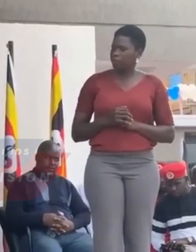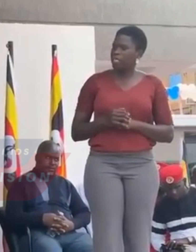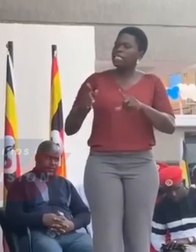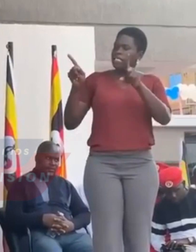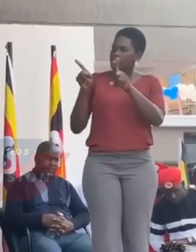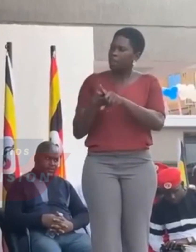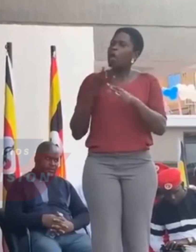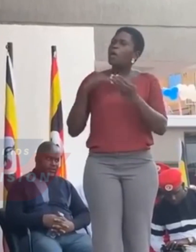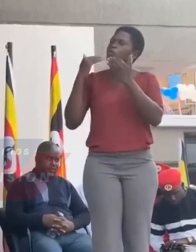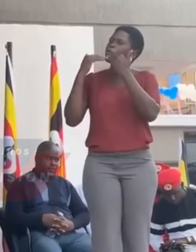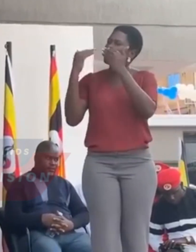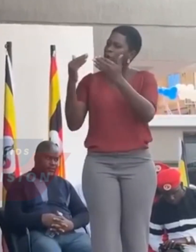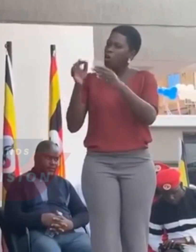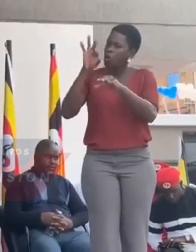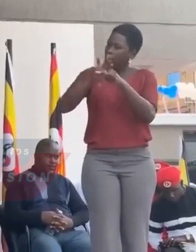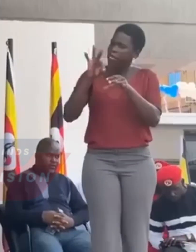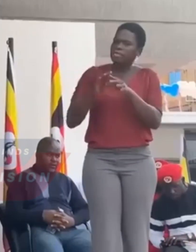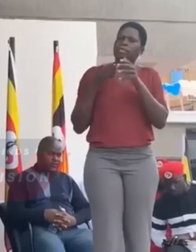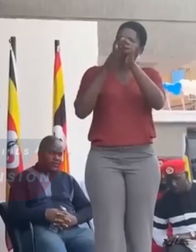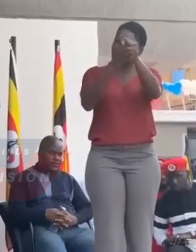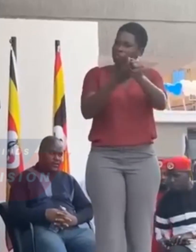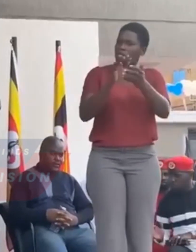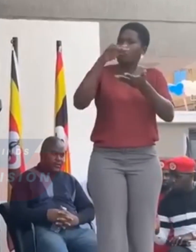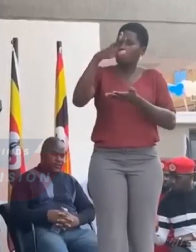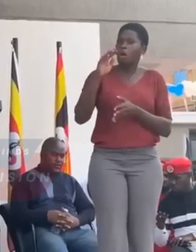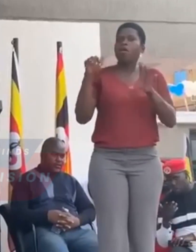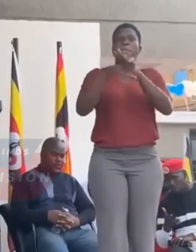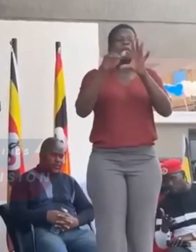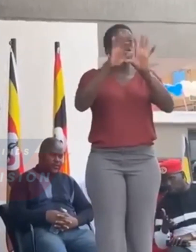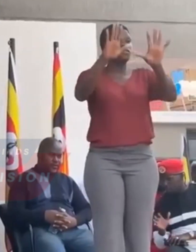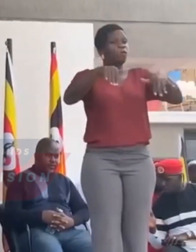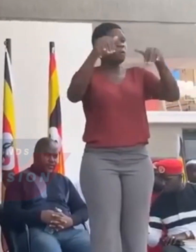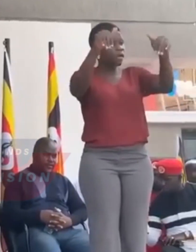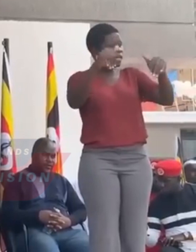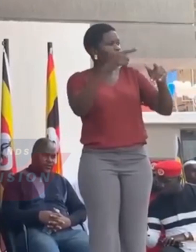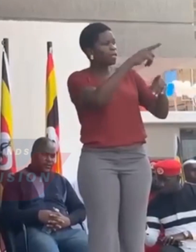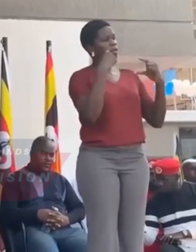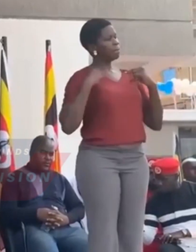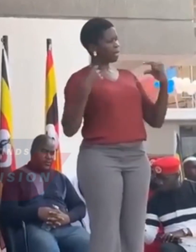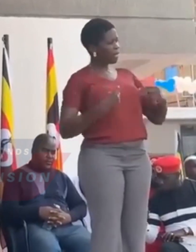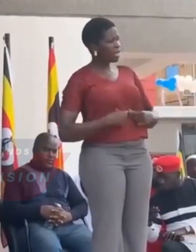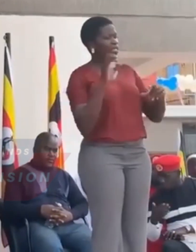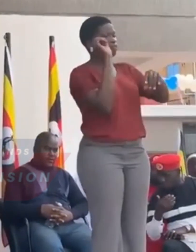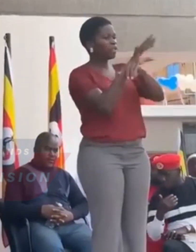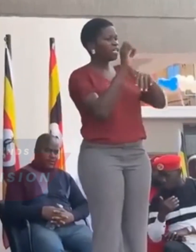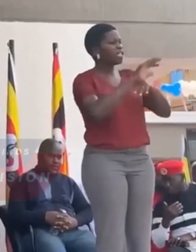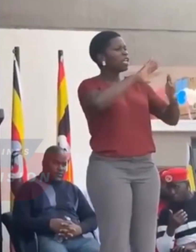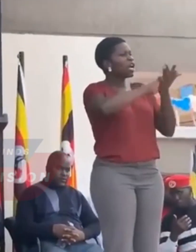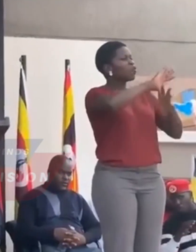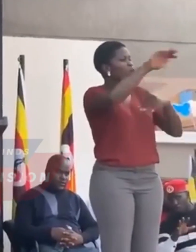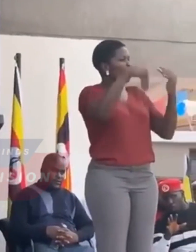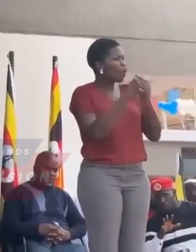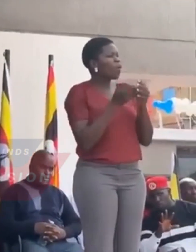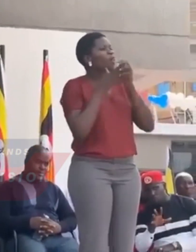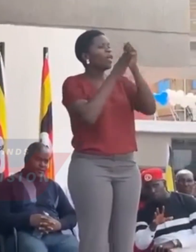I want to thank the elected leaders, especially our members of parliament, mayors, councillors, and all our